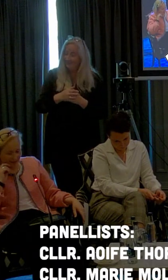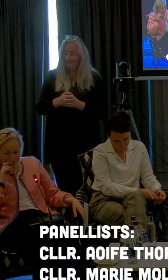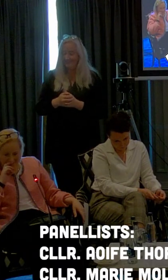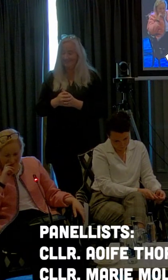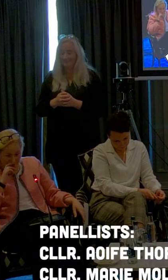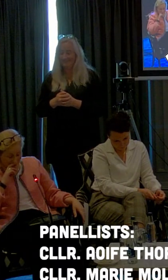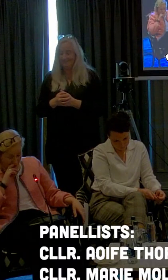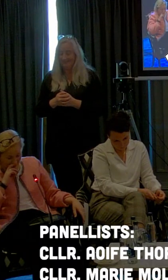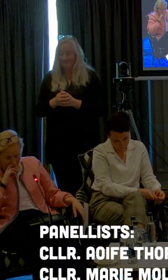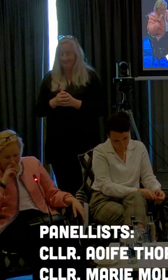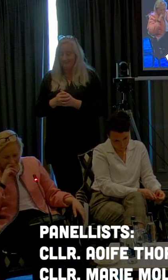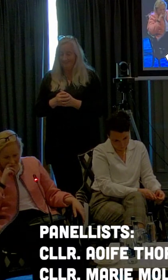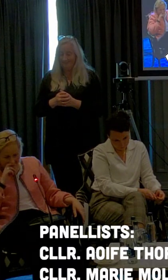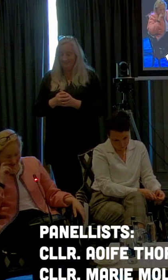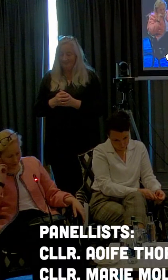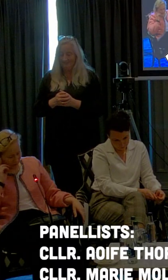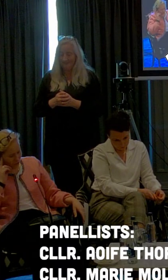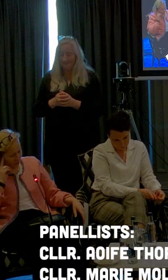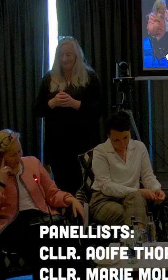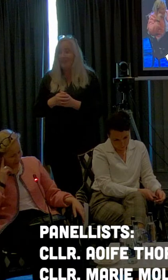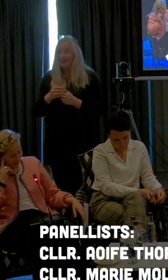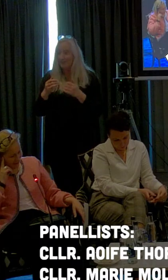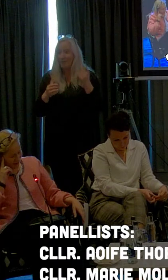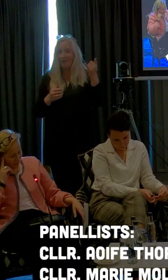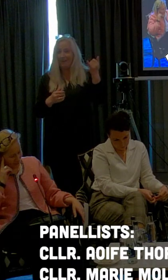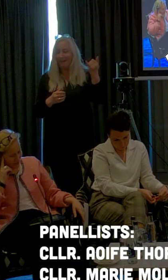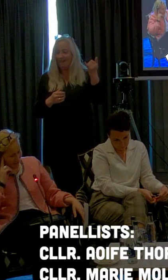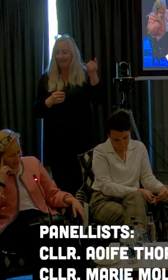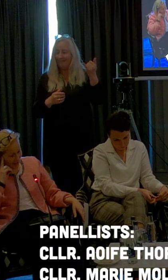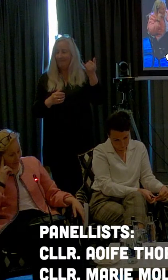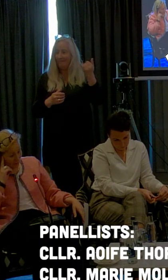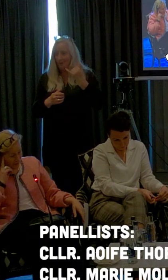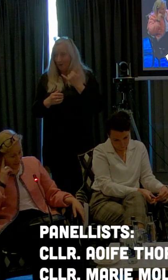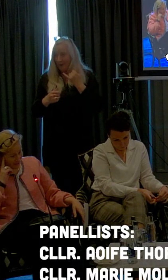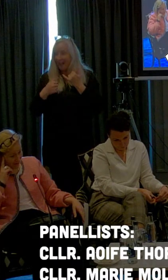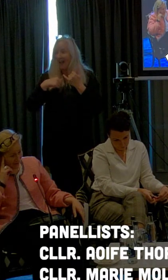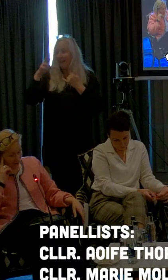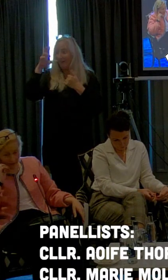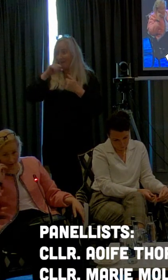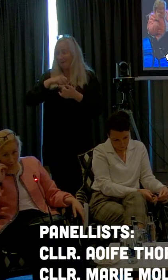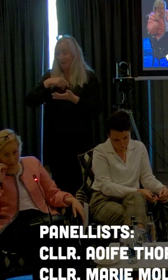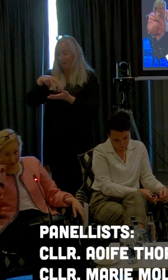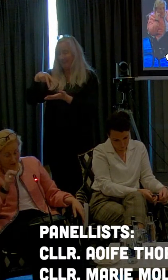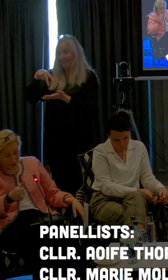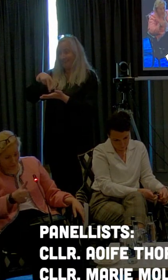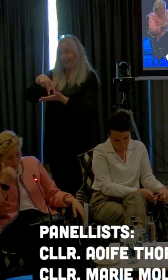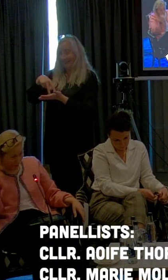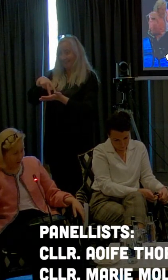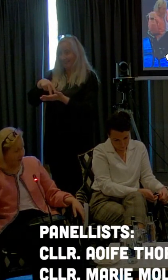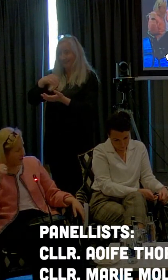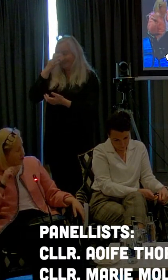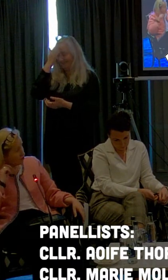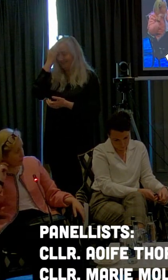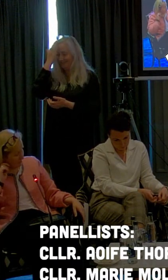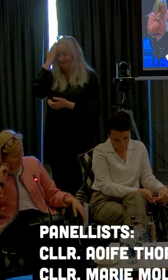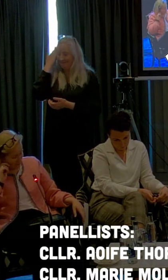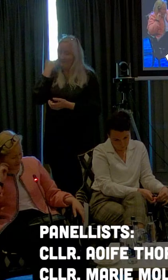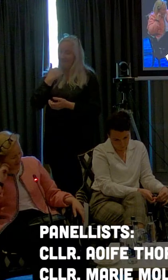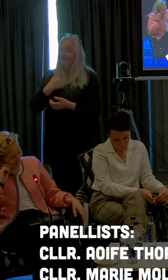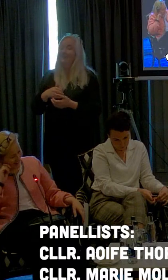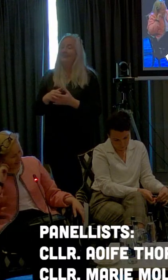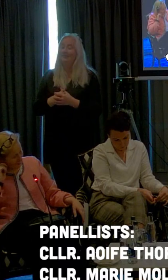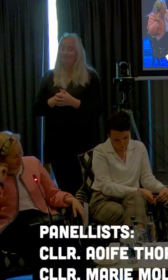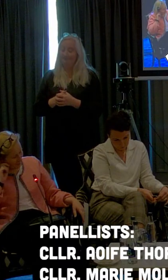council elections, and it was January, and I got a phone call, and I was standing at my desk at the 11 o'clock break. The students were streaming